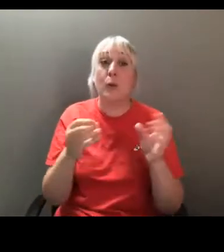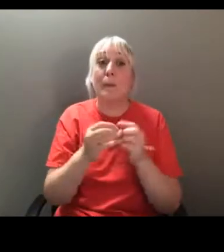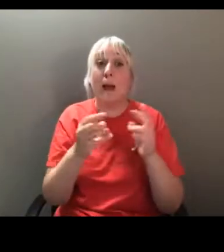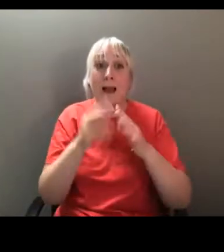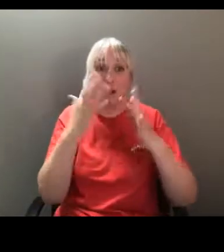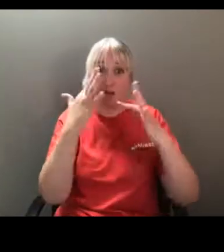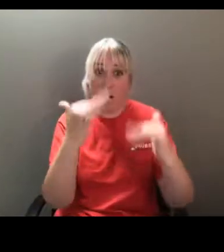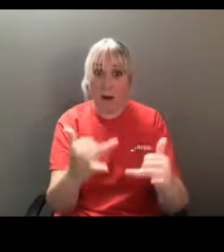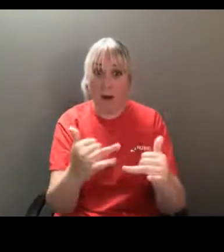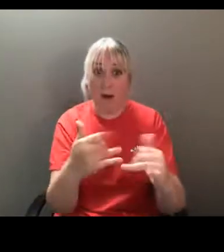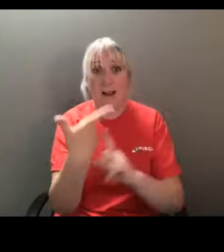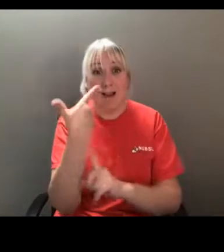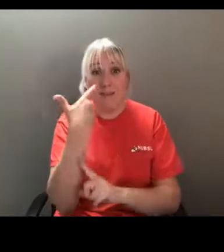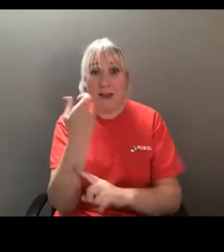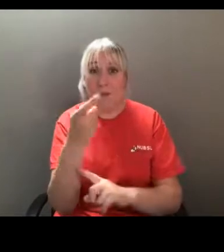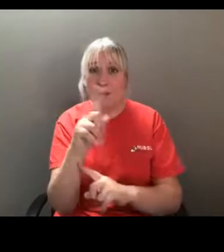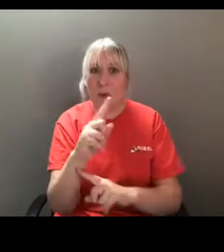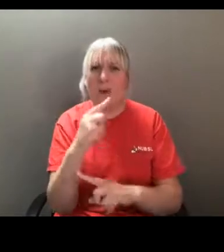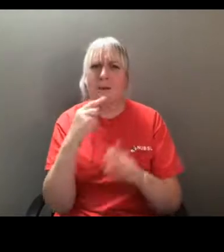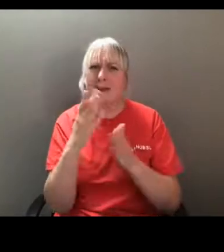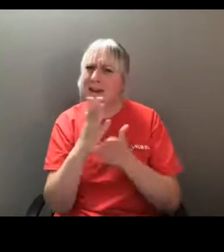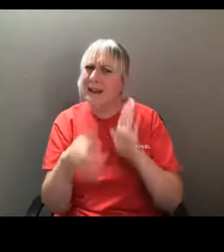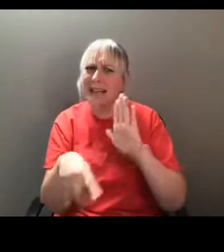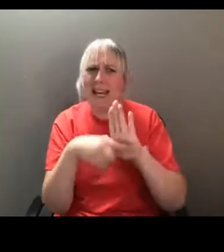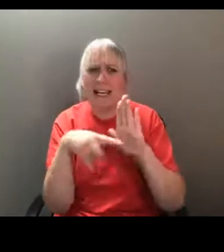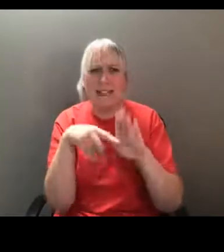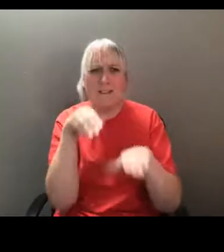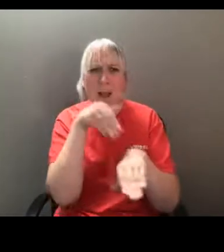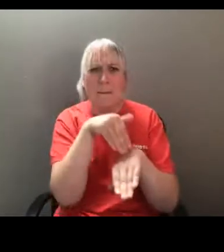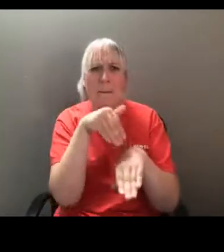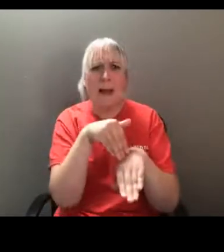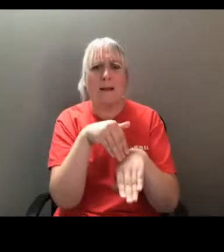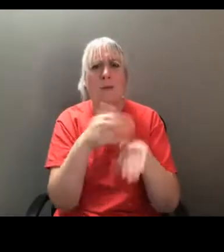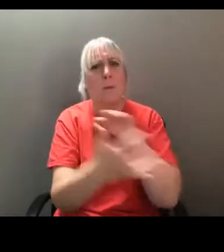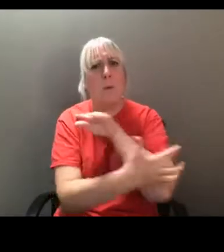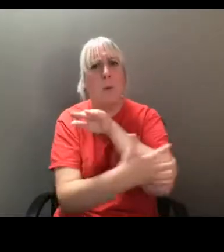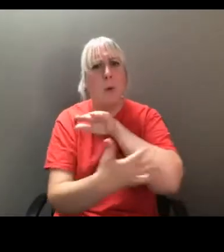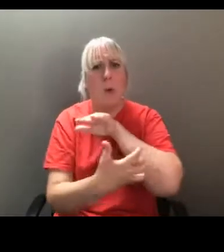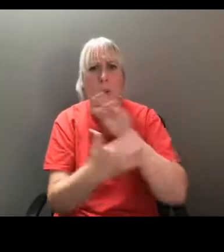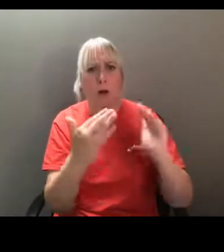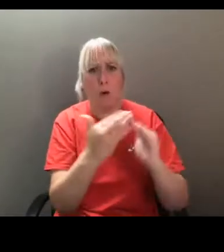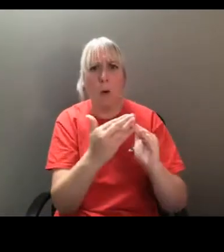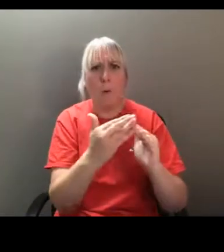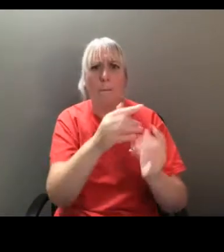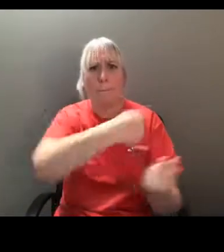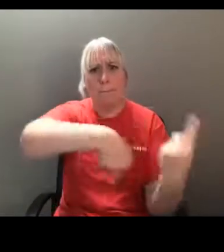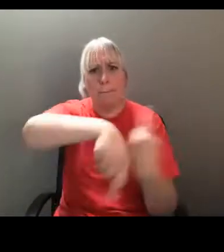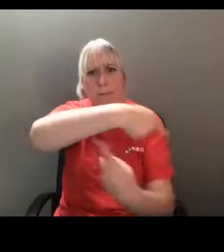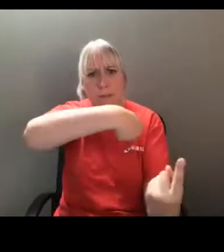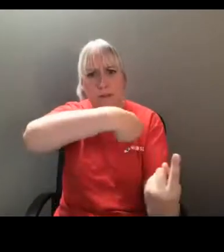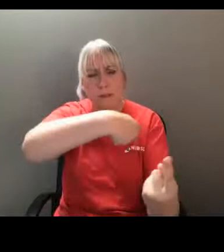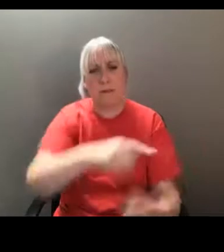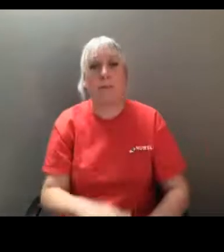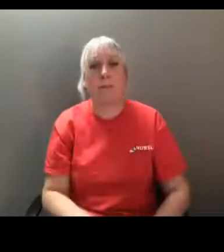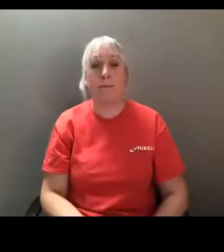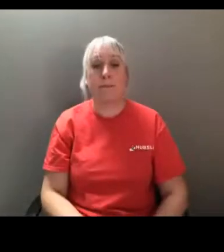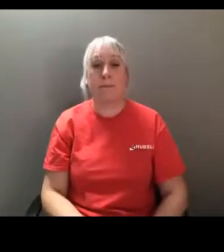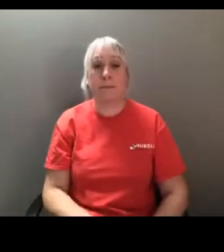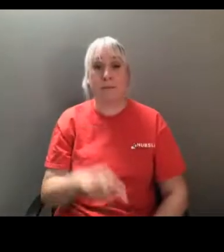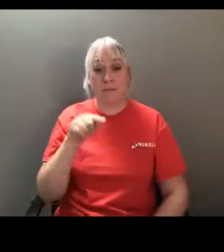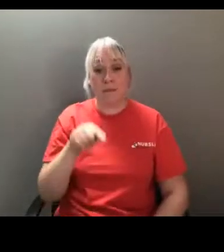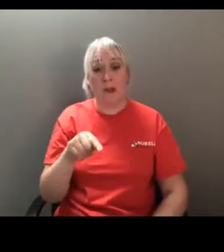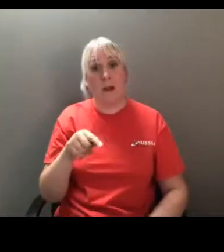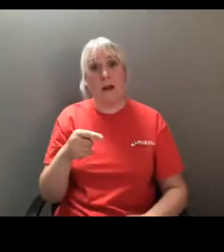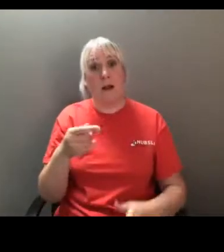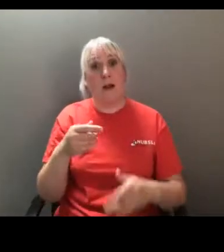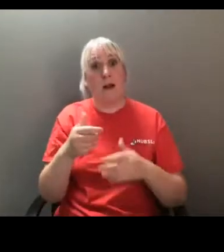be feasible because of the negative impact on the poorest households. It's worth mentioning that this think tank, Compass, is